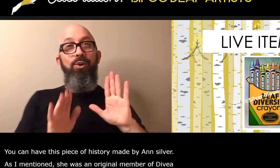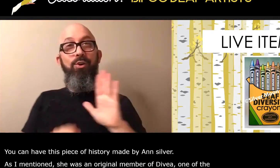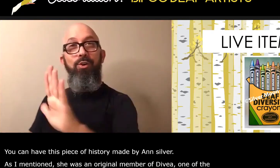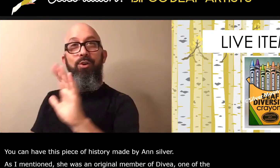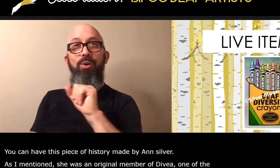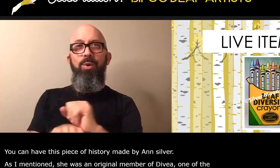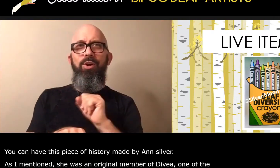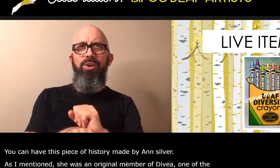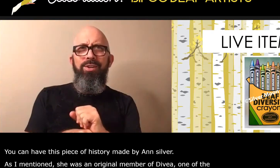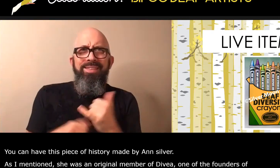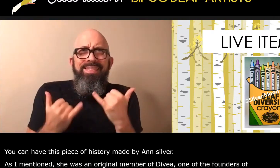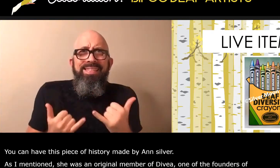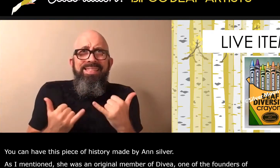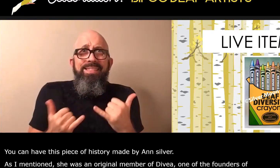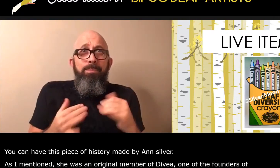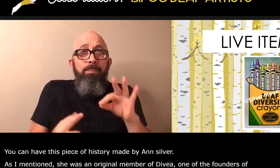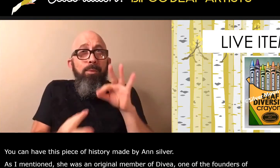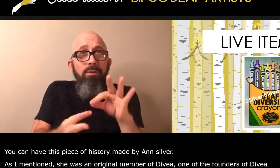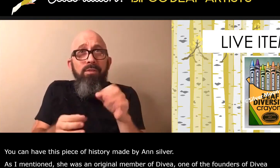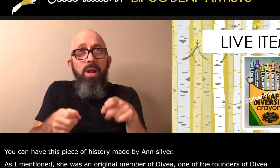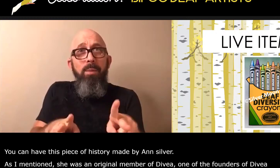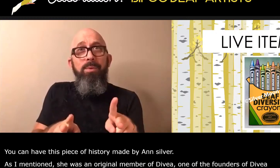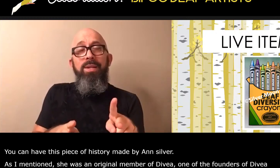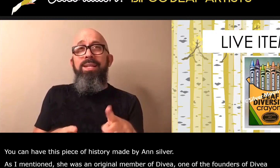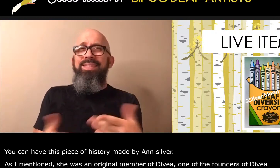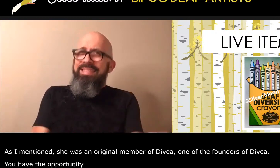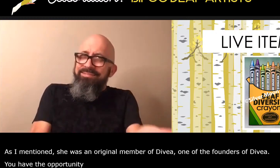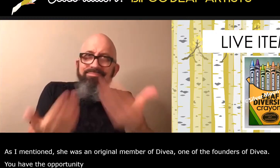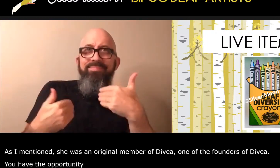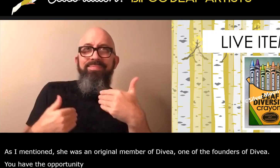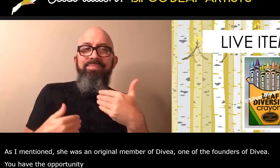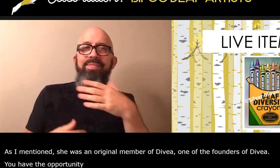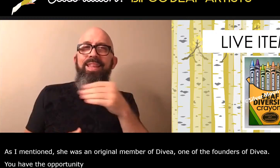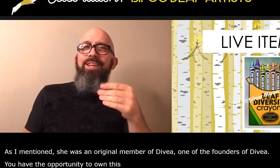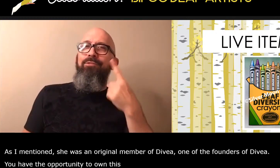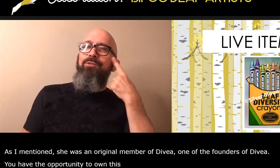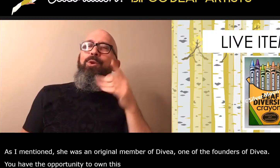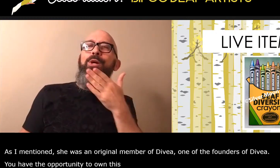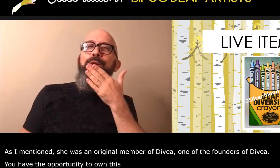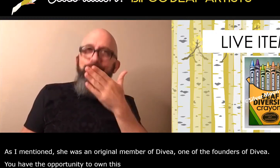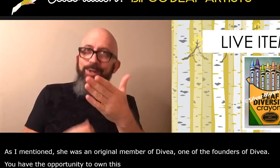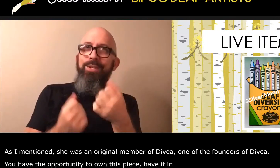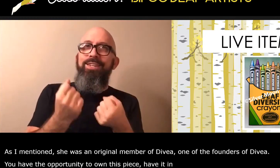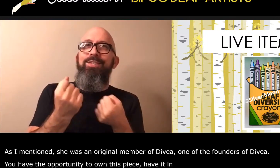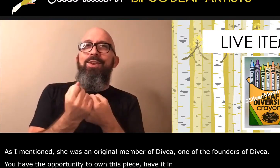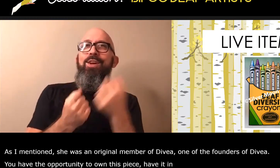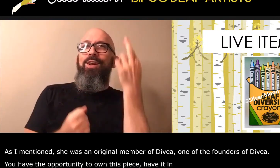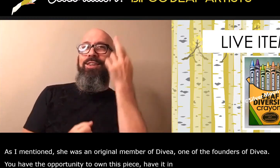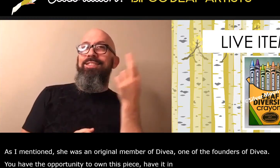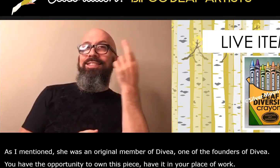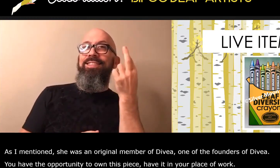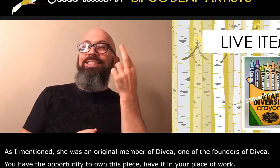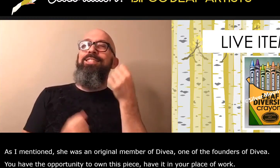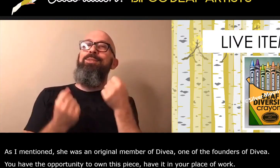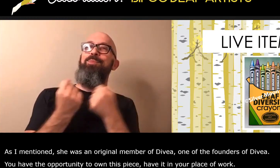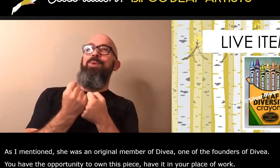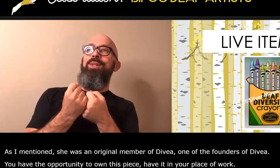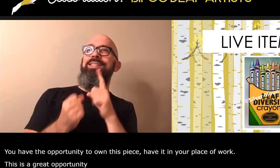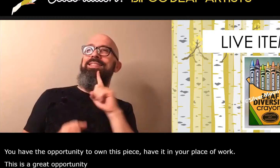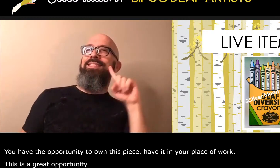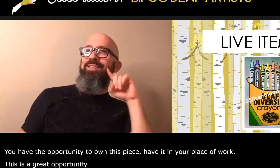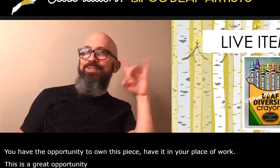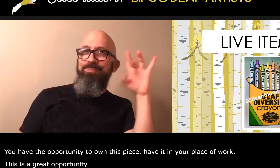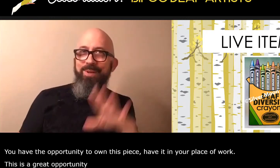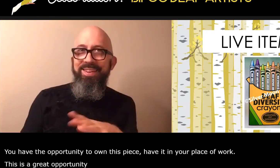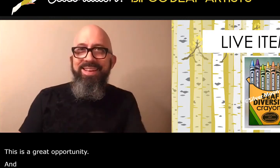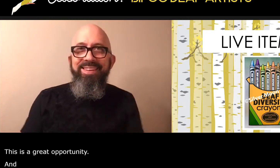piece, have it in your place of work. This is a great opportunity. And it